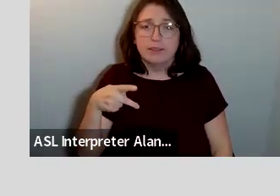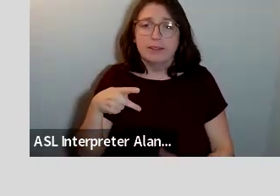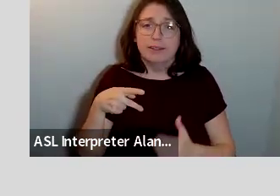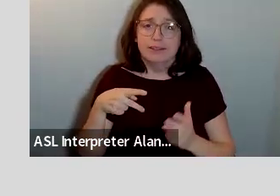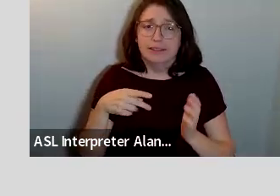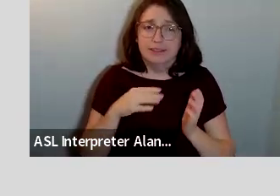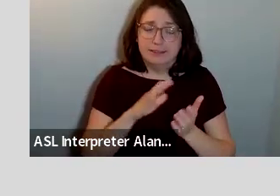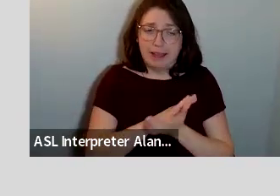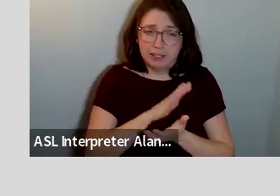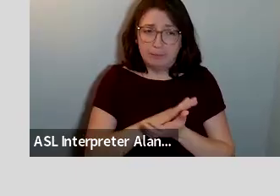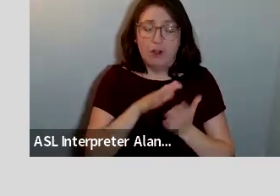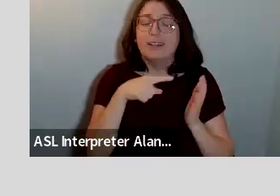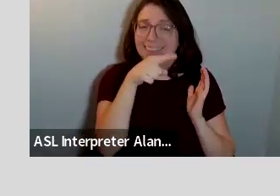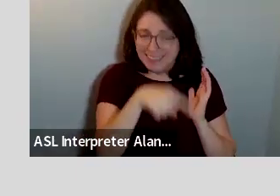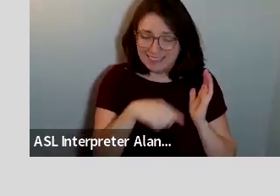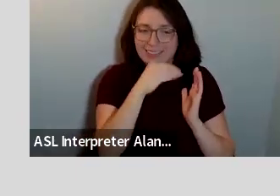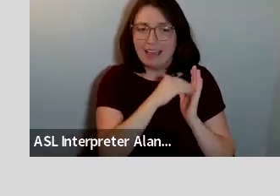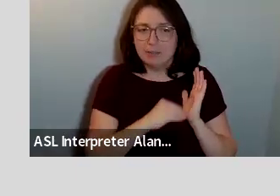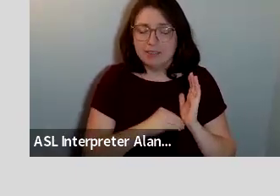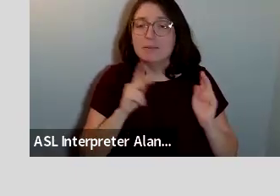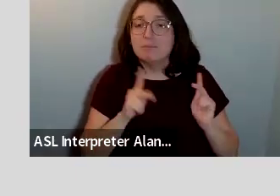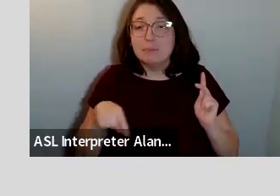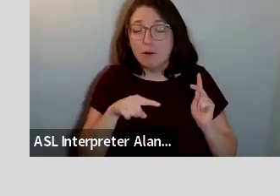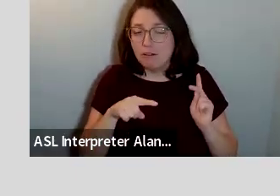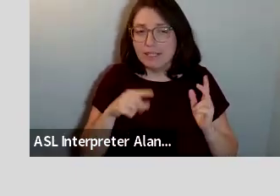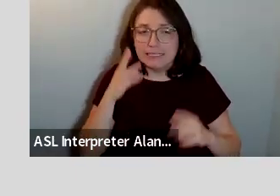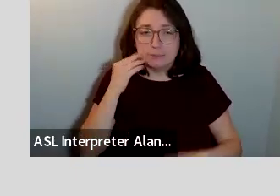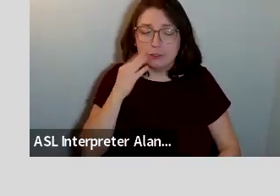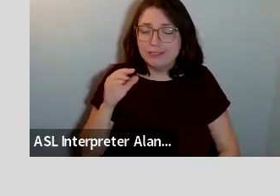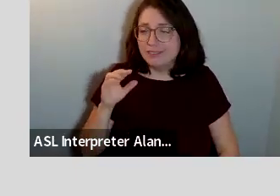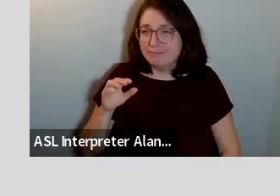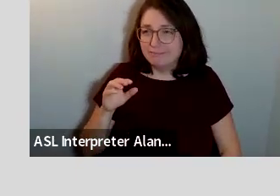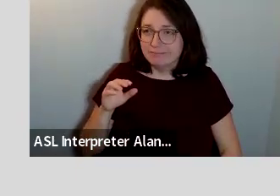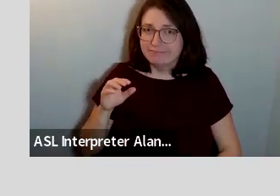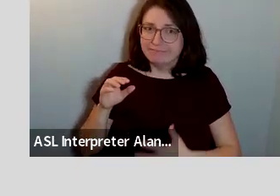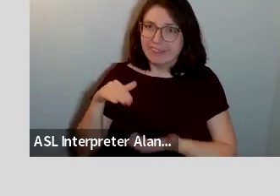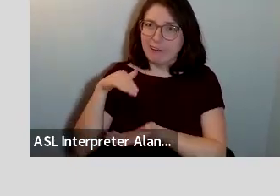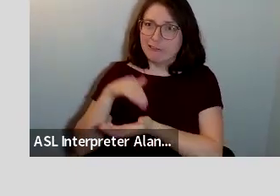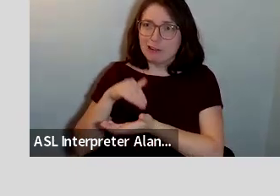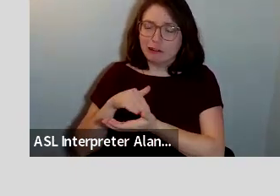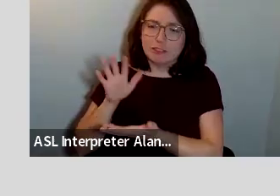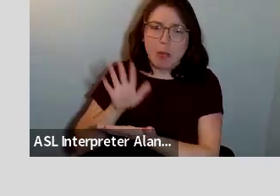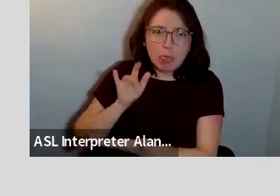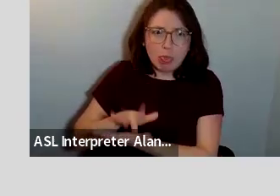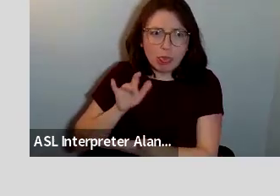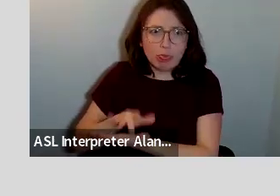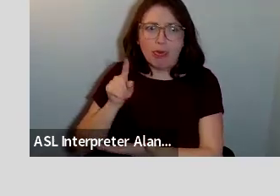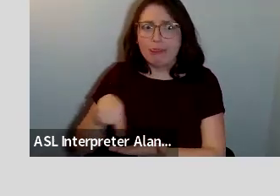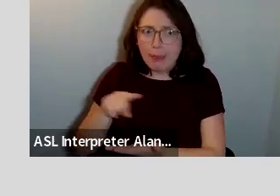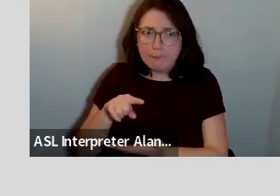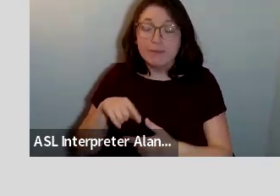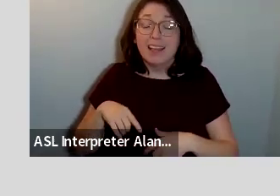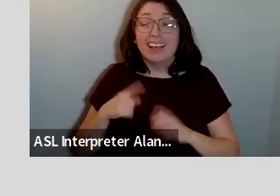victimized by practitioners, taken advantage of, manipulated, even